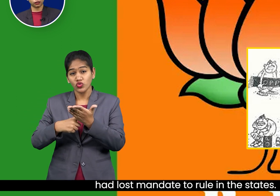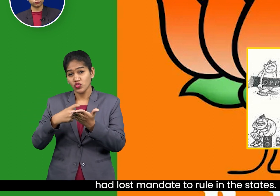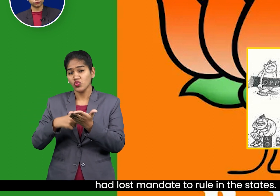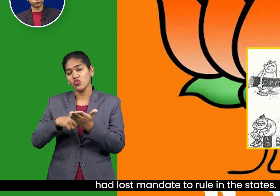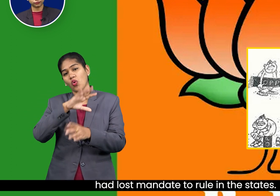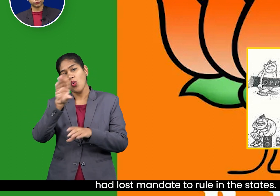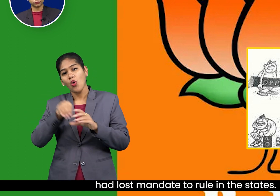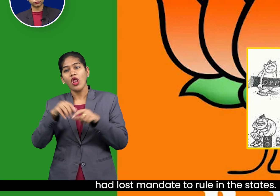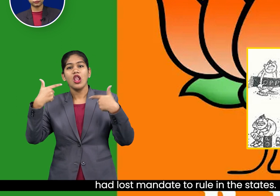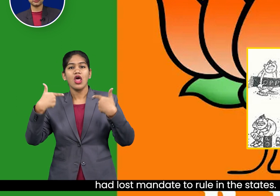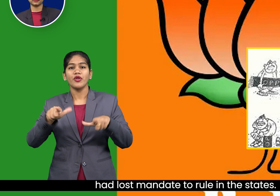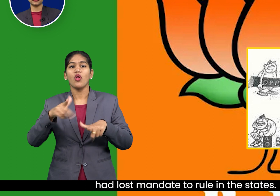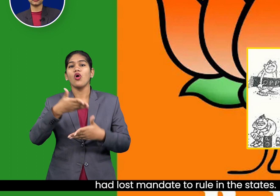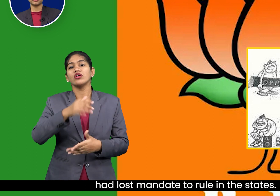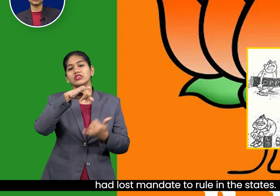states.